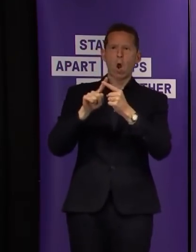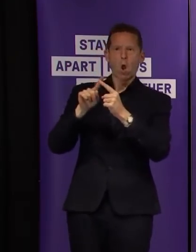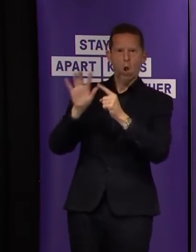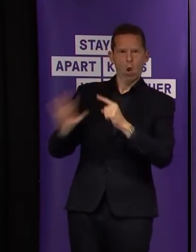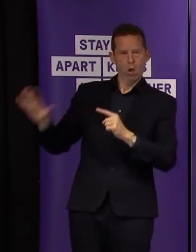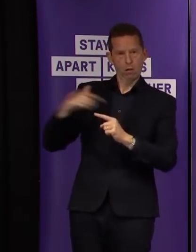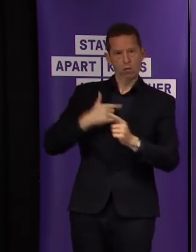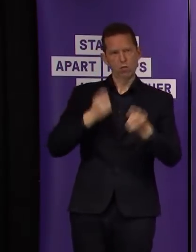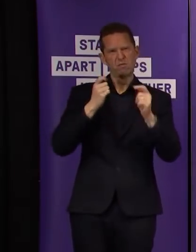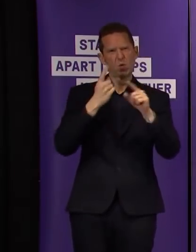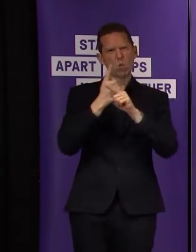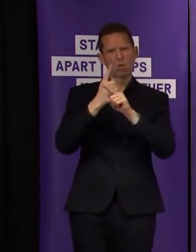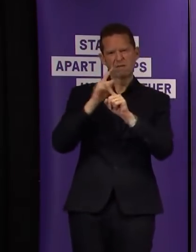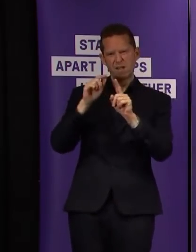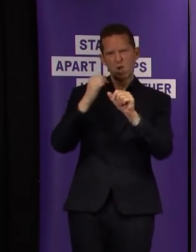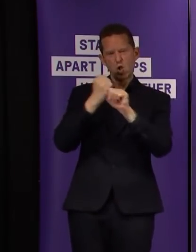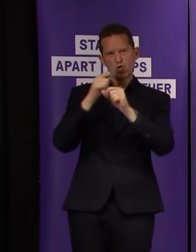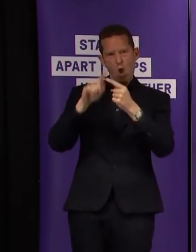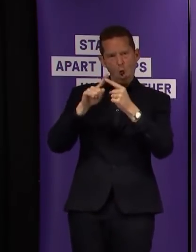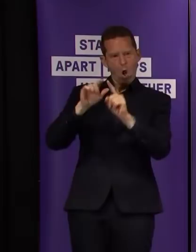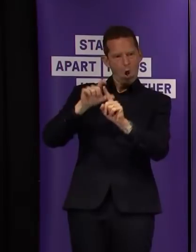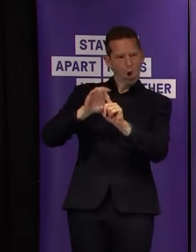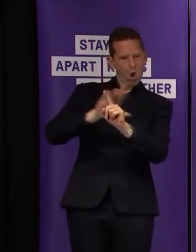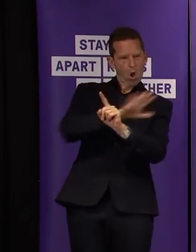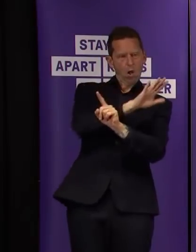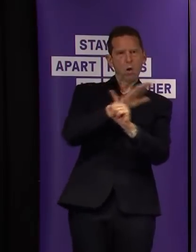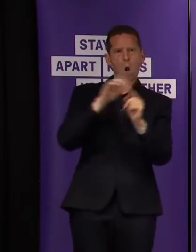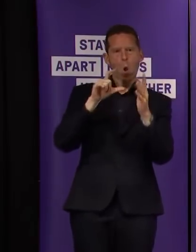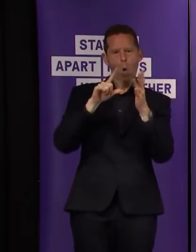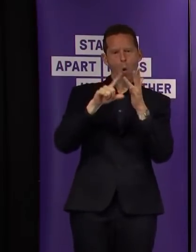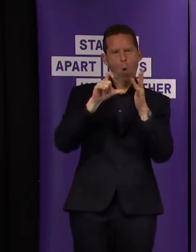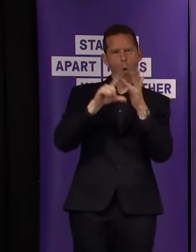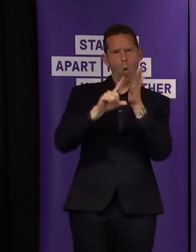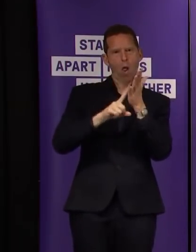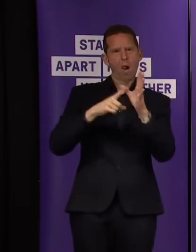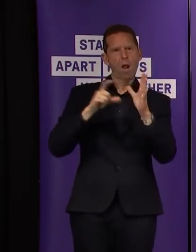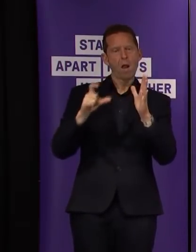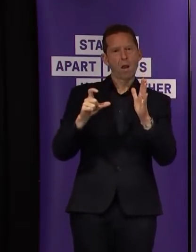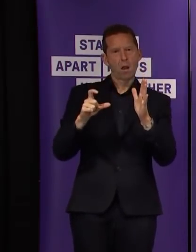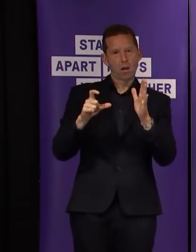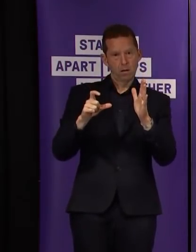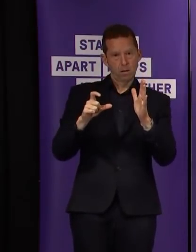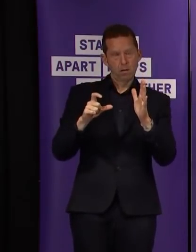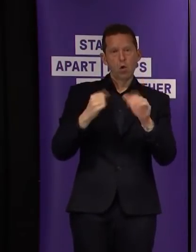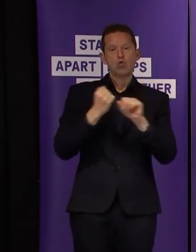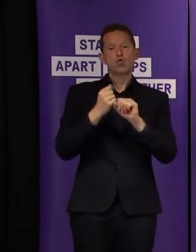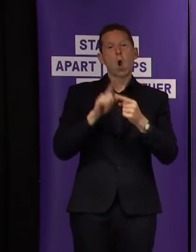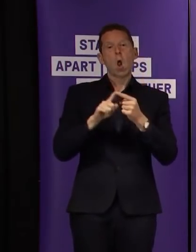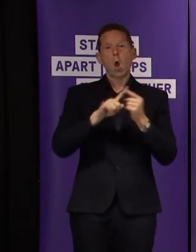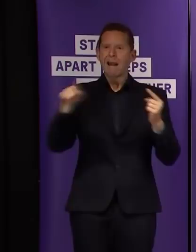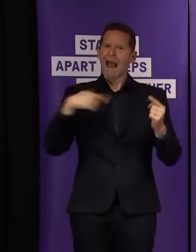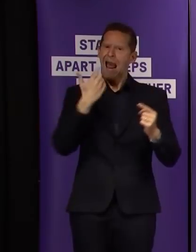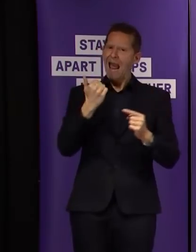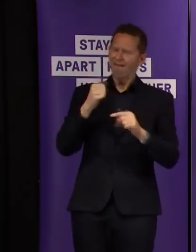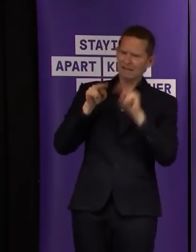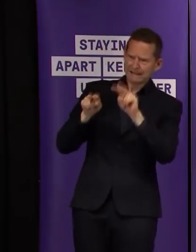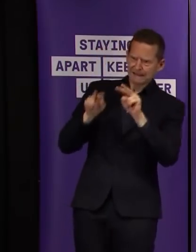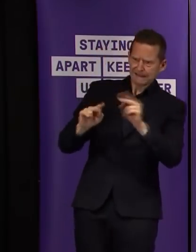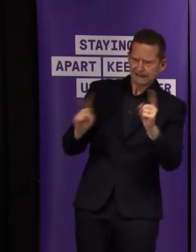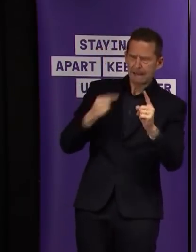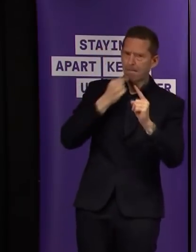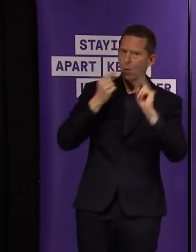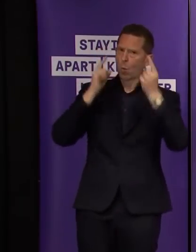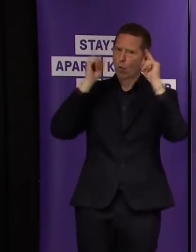just mentioned Colac, of course. The Geelong corridor is of some concern to us. And whilst we